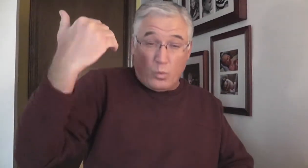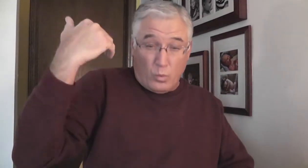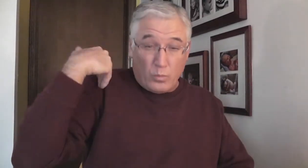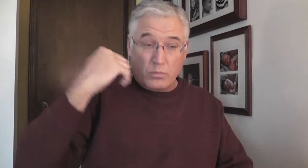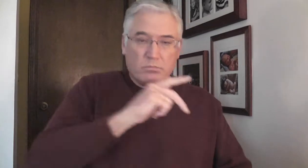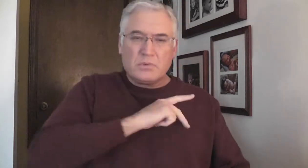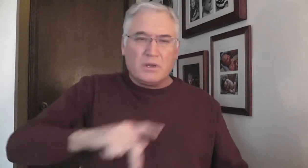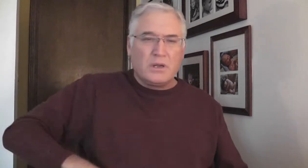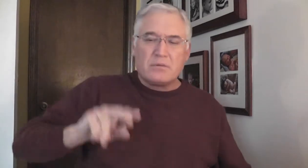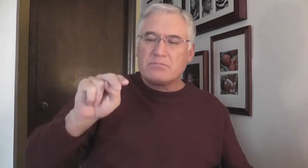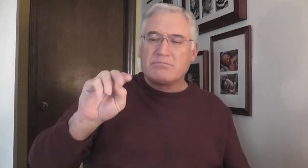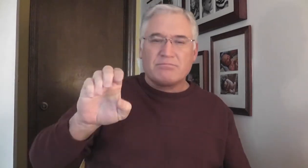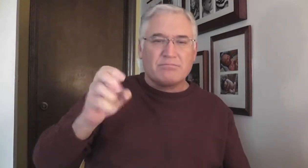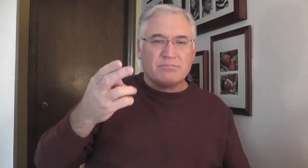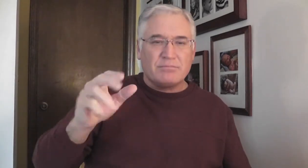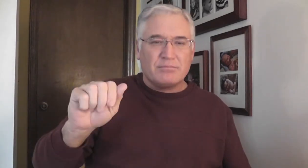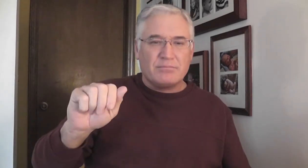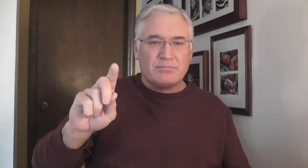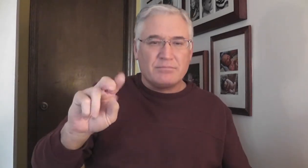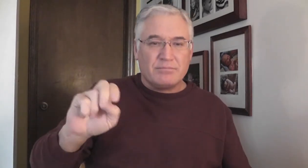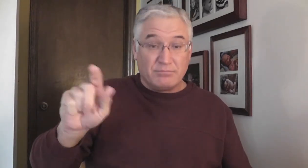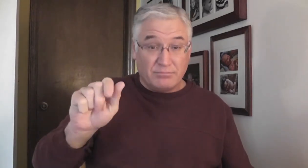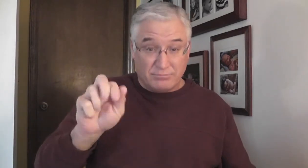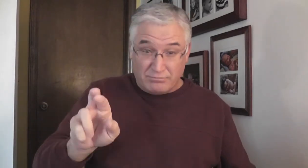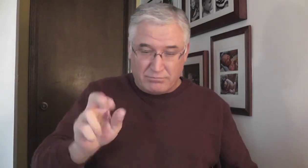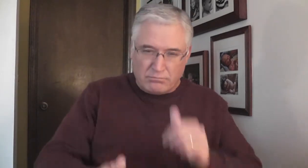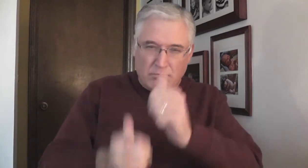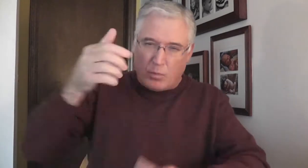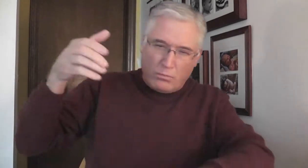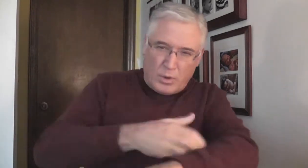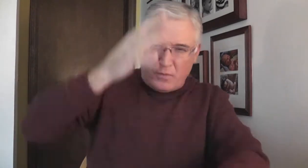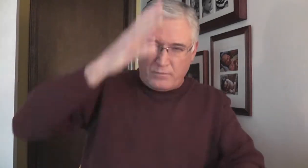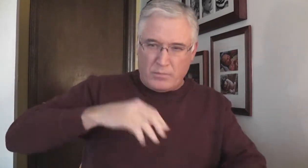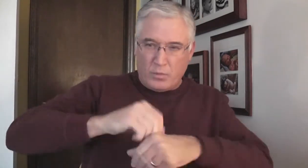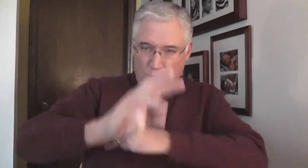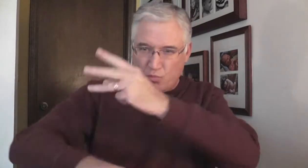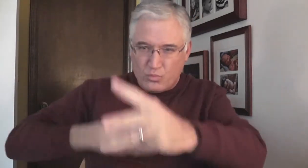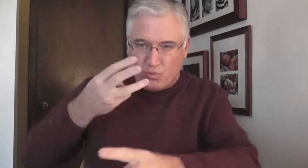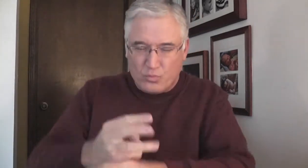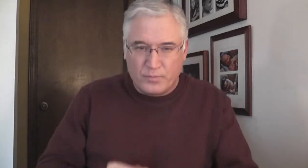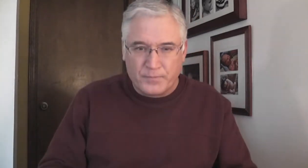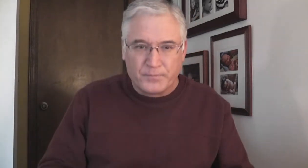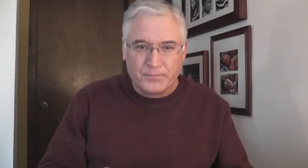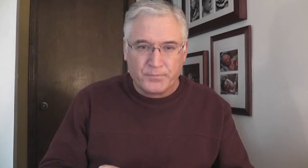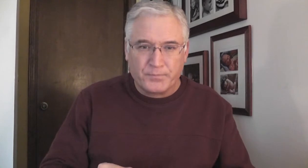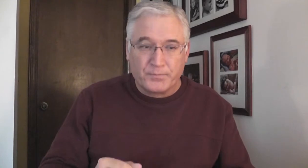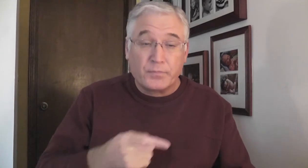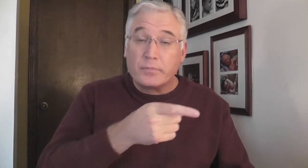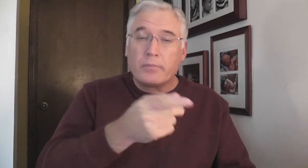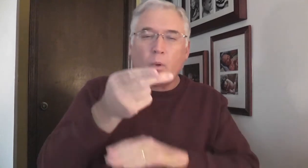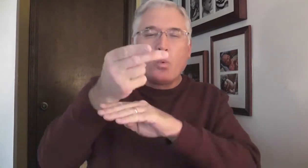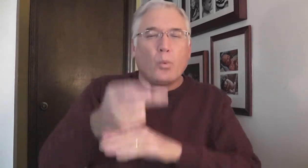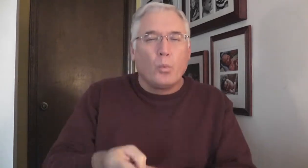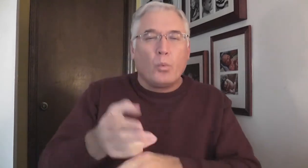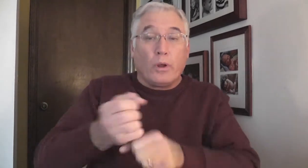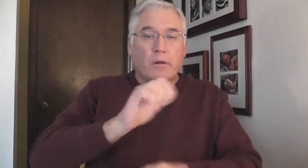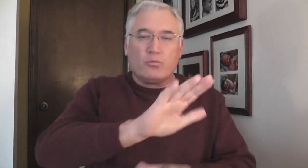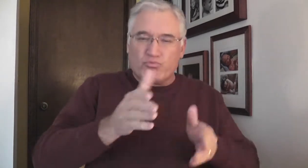At that time long ago, King Nebuchadnezzar, he was the most powerful man in the world. And he